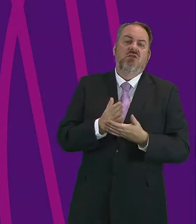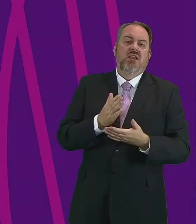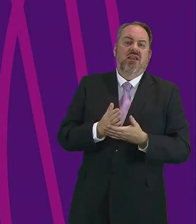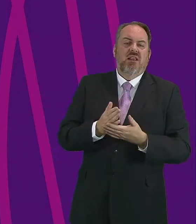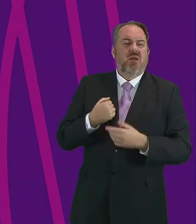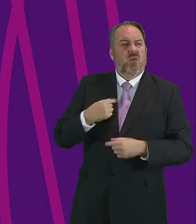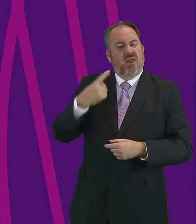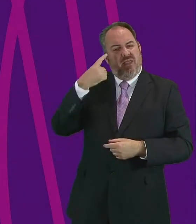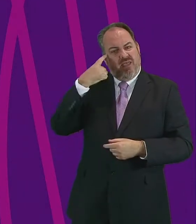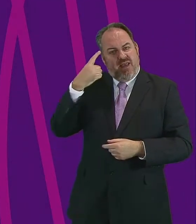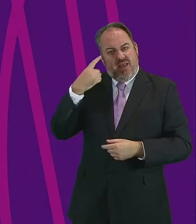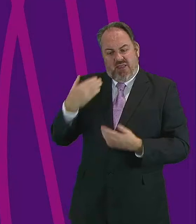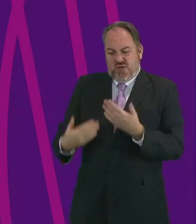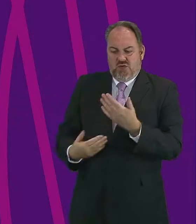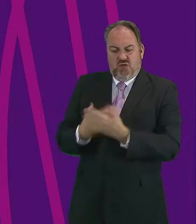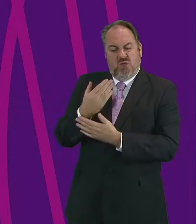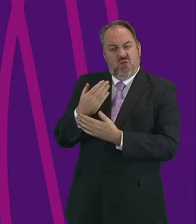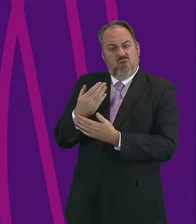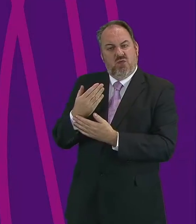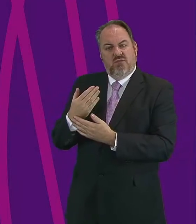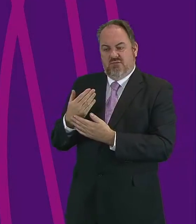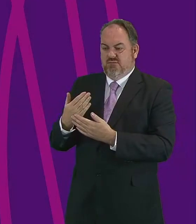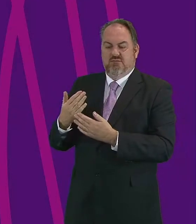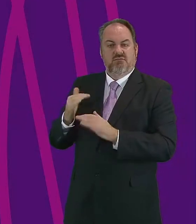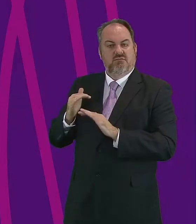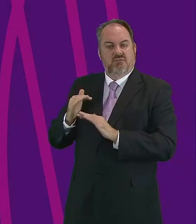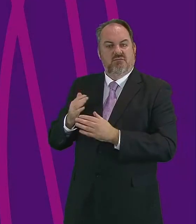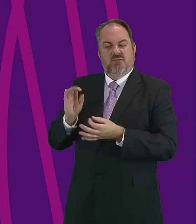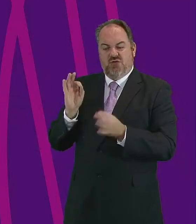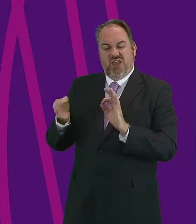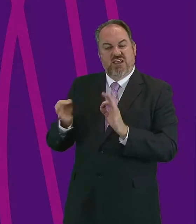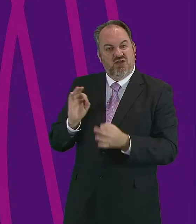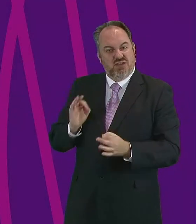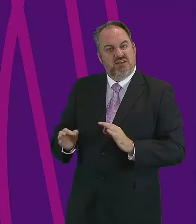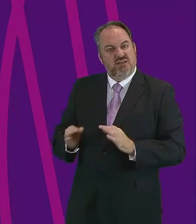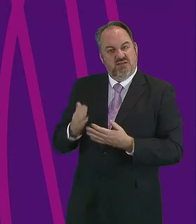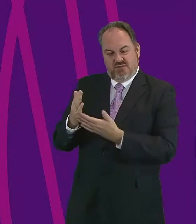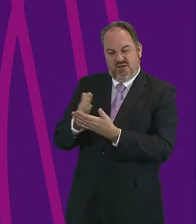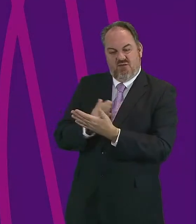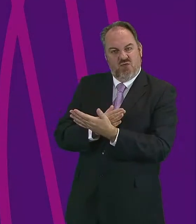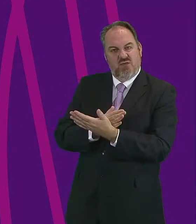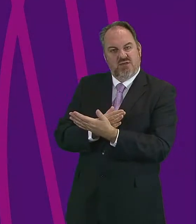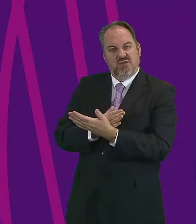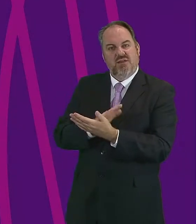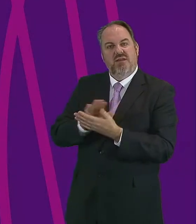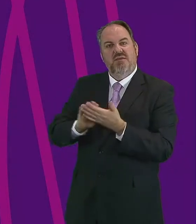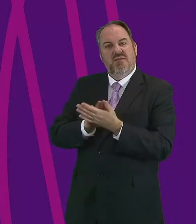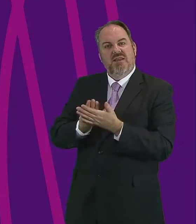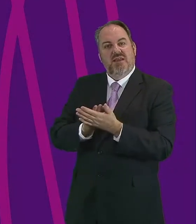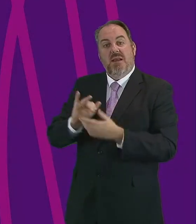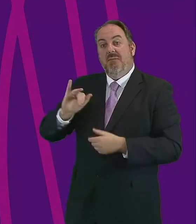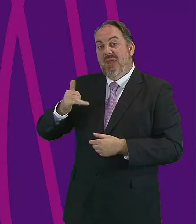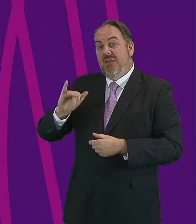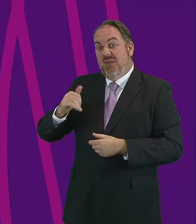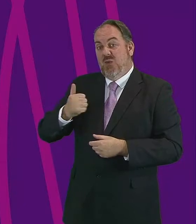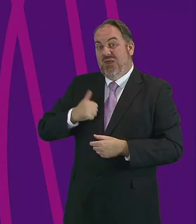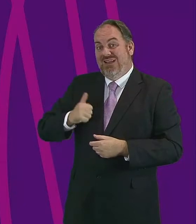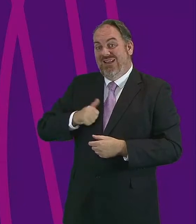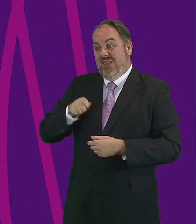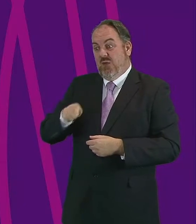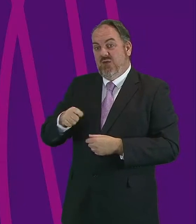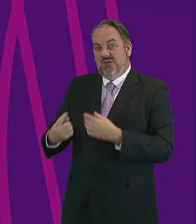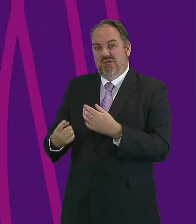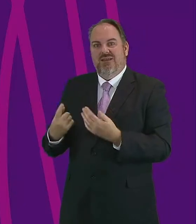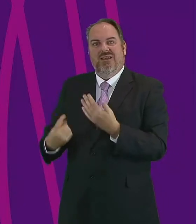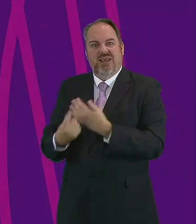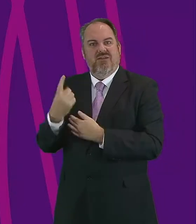that together these provisions continue to be necessary either as important tools as we progress through the route map or because they may be required to respond to future